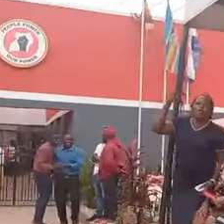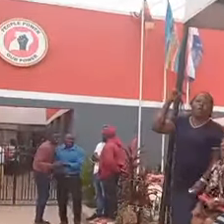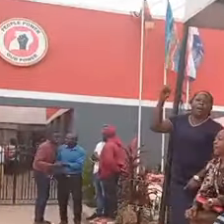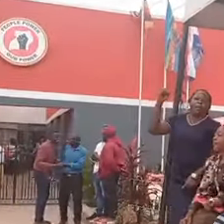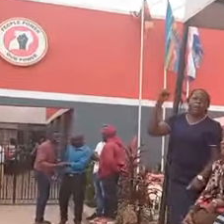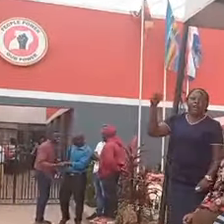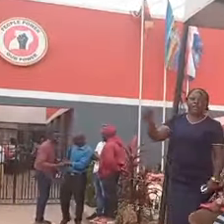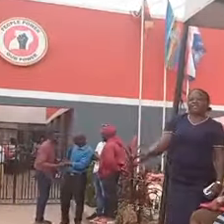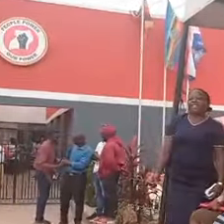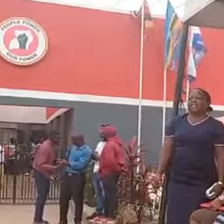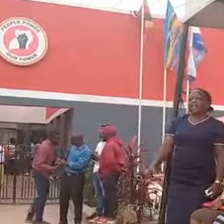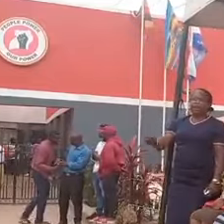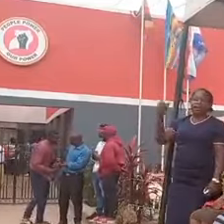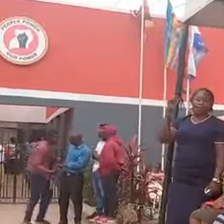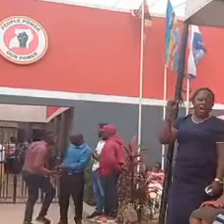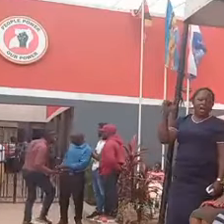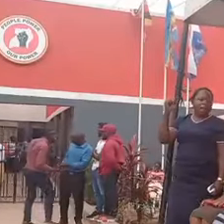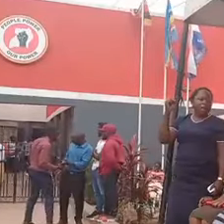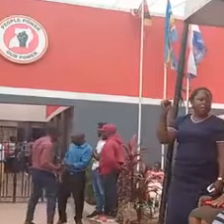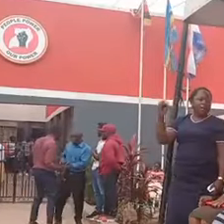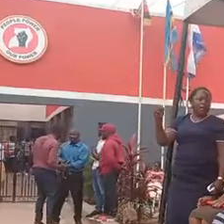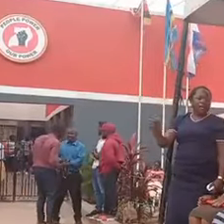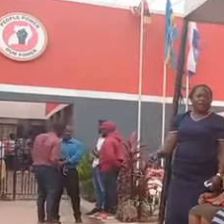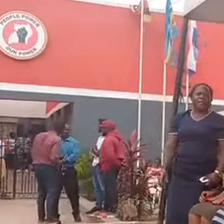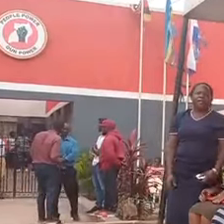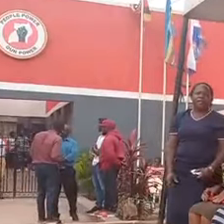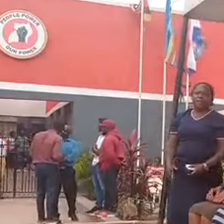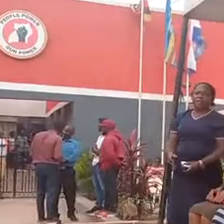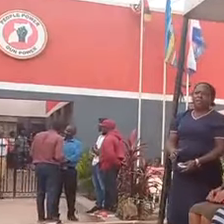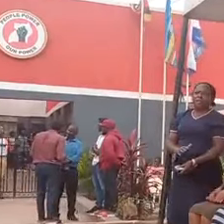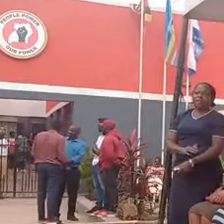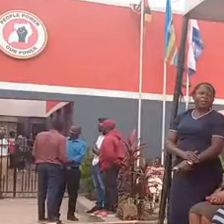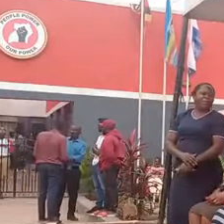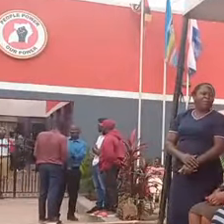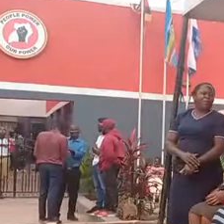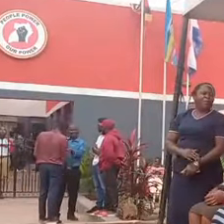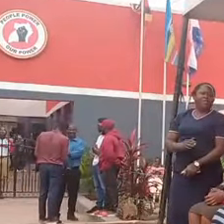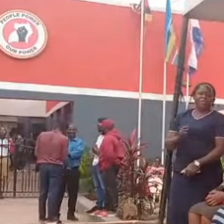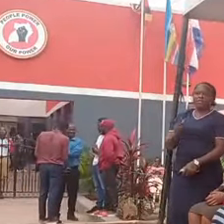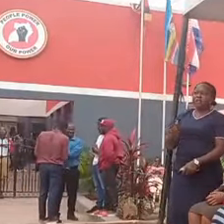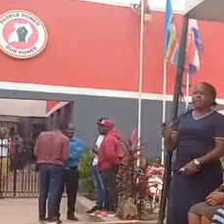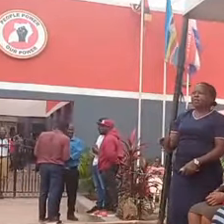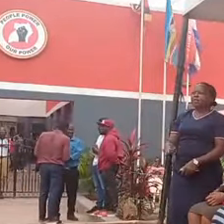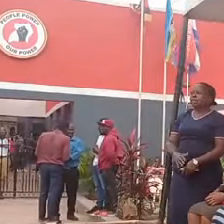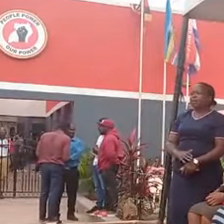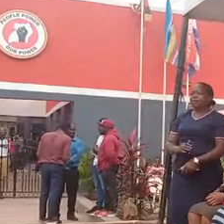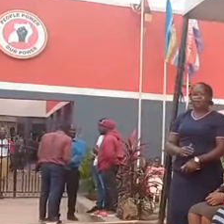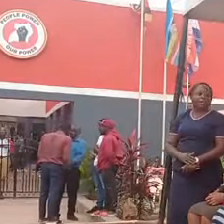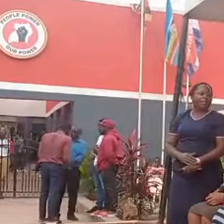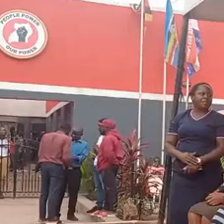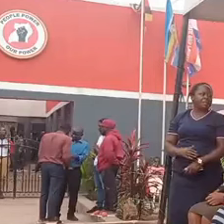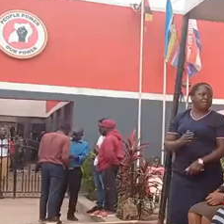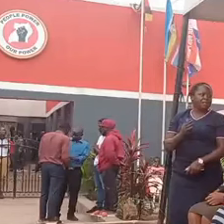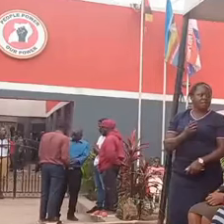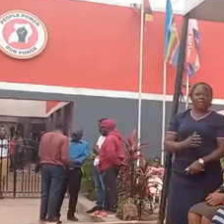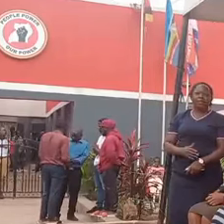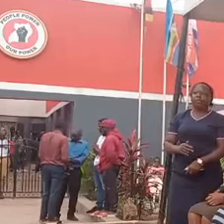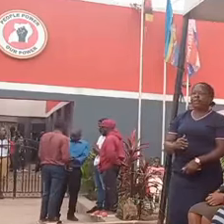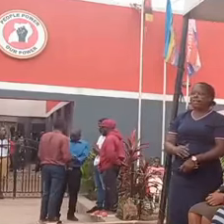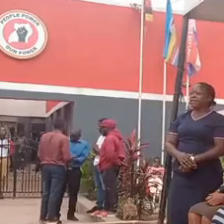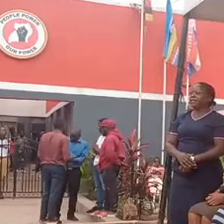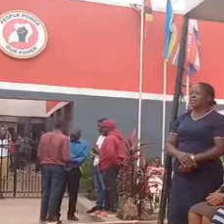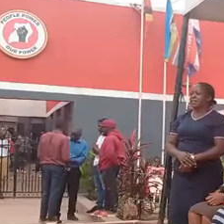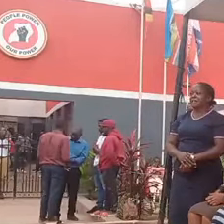People power. Our power. Our power. People power. Let me hopefully see you had all the praise from this.